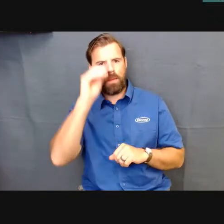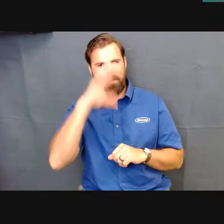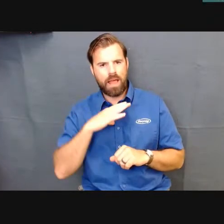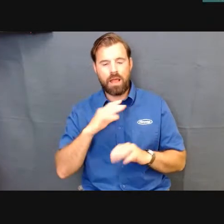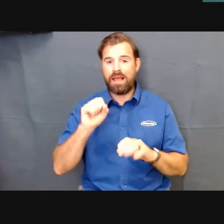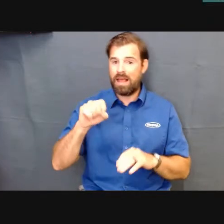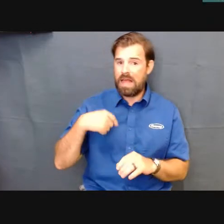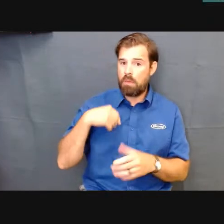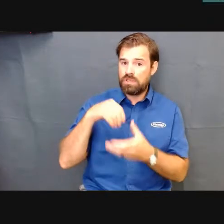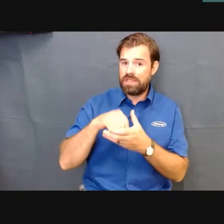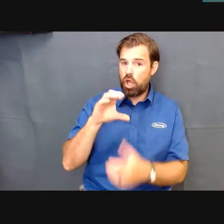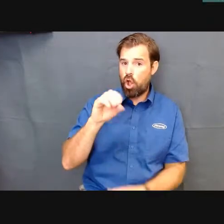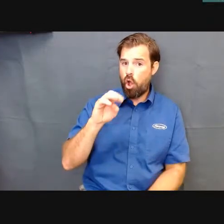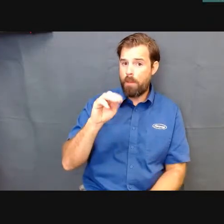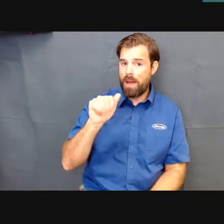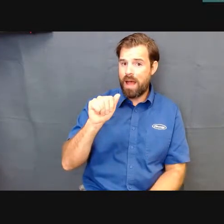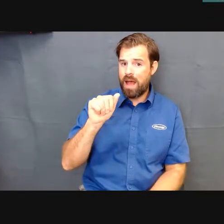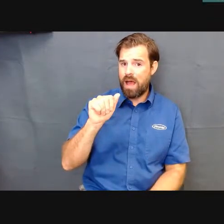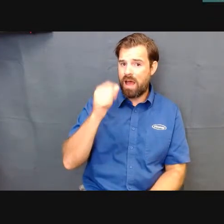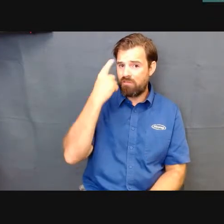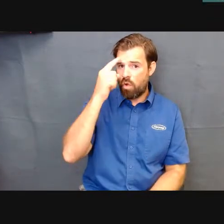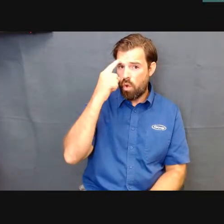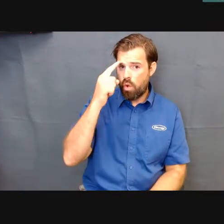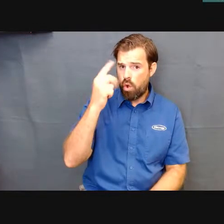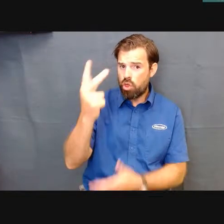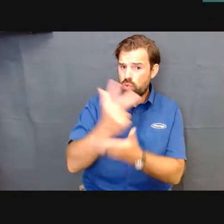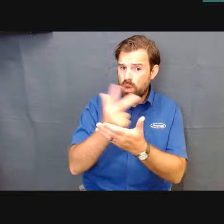for 3 weeks.